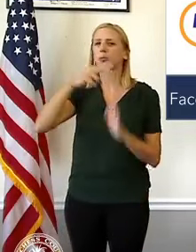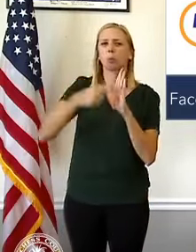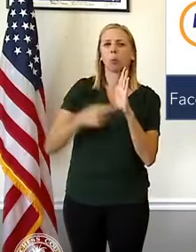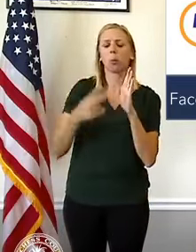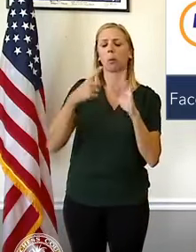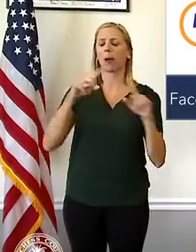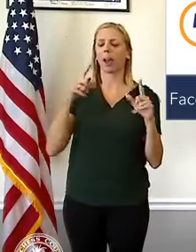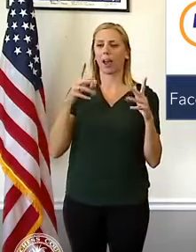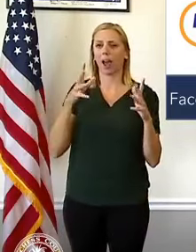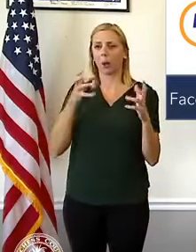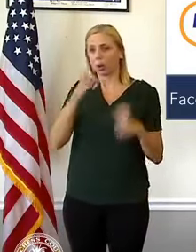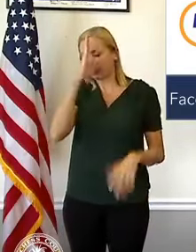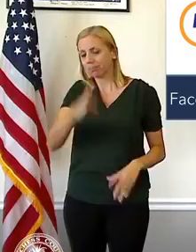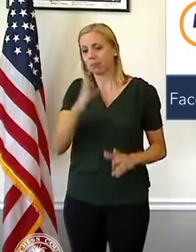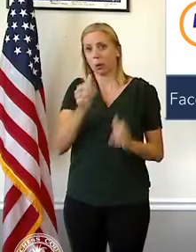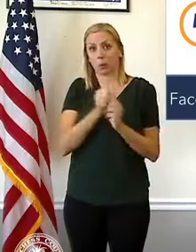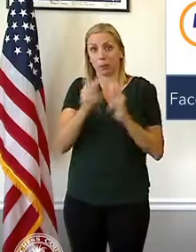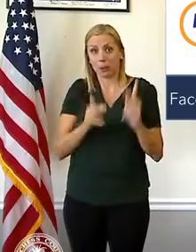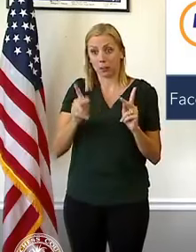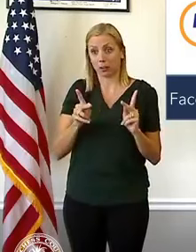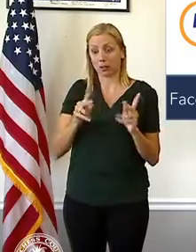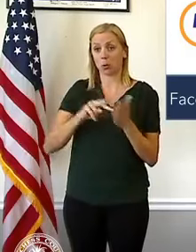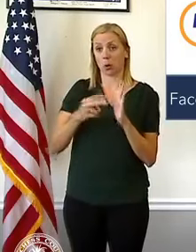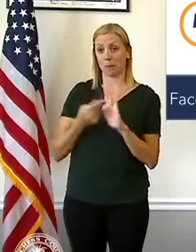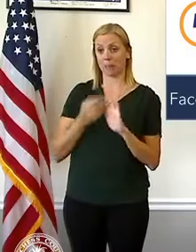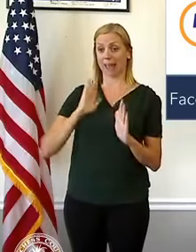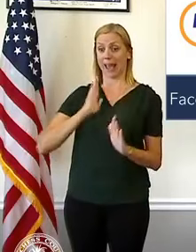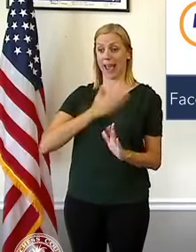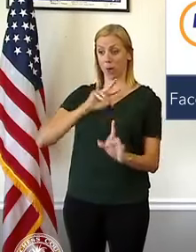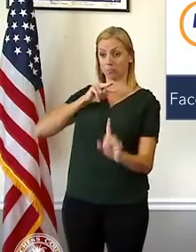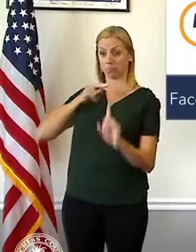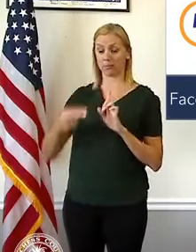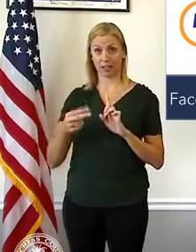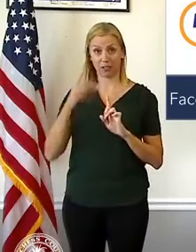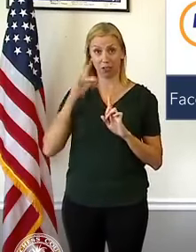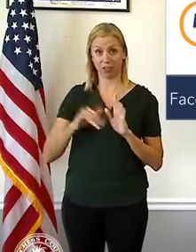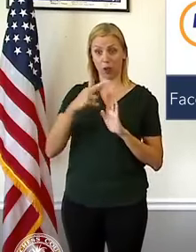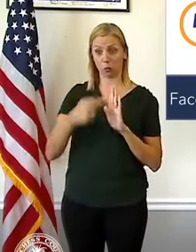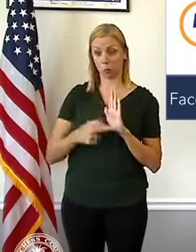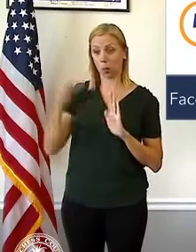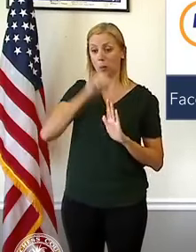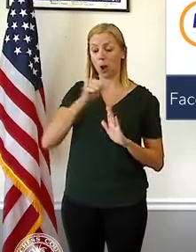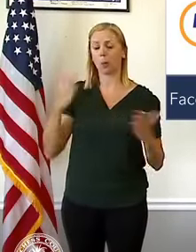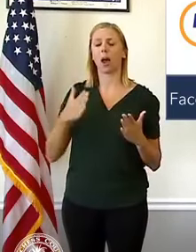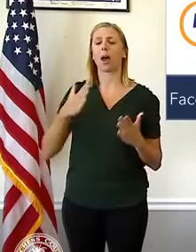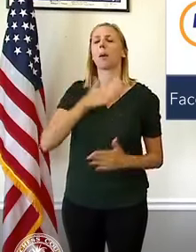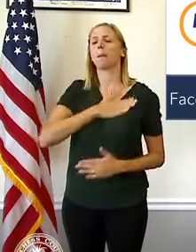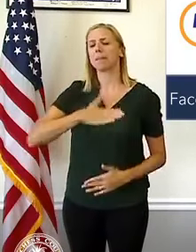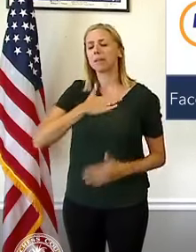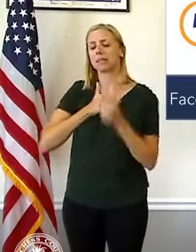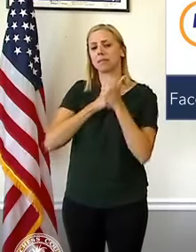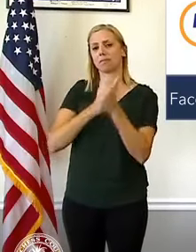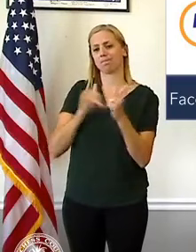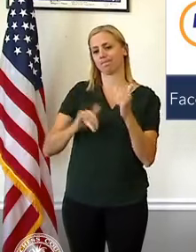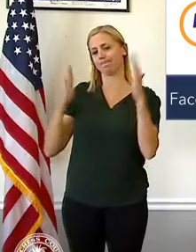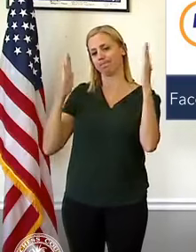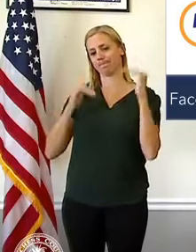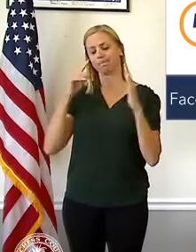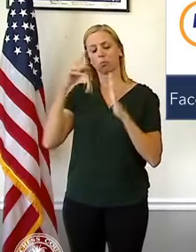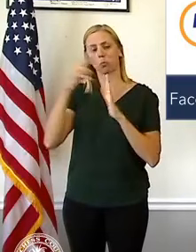to the means. You're just very blunt with people. So our position is, again, adhere to the expectation that